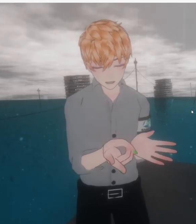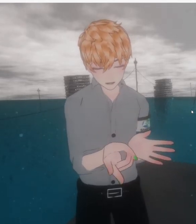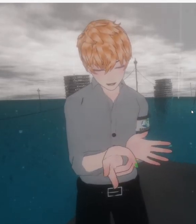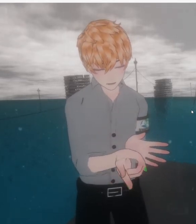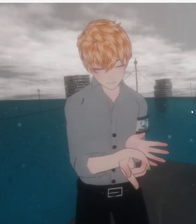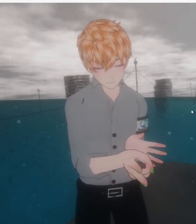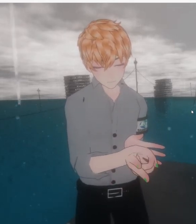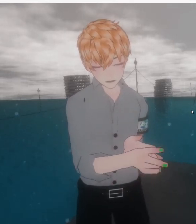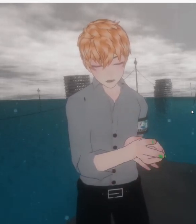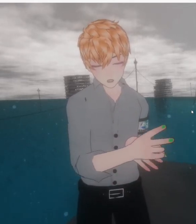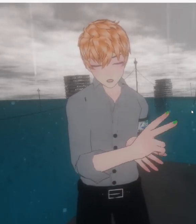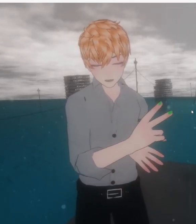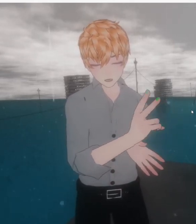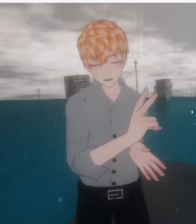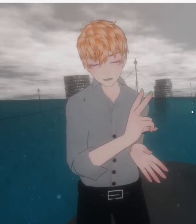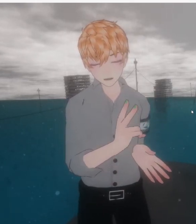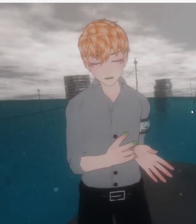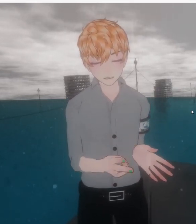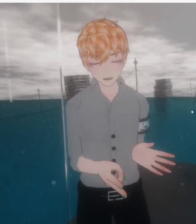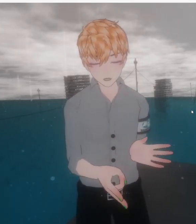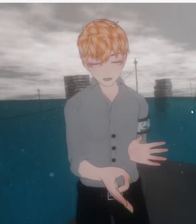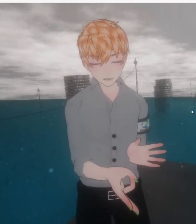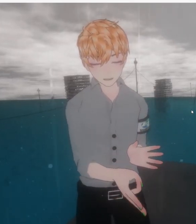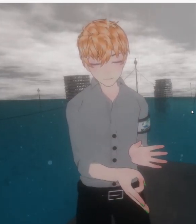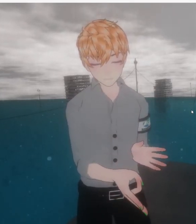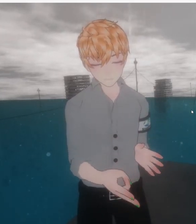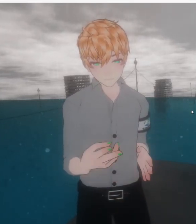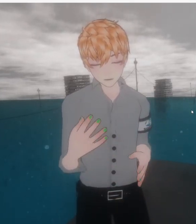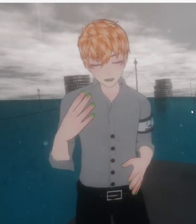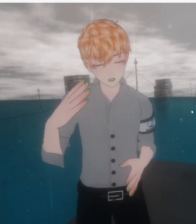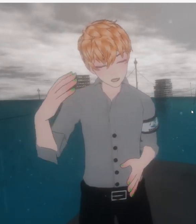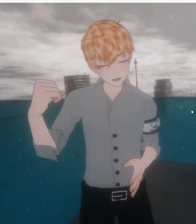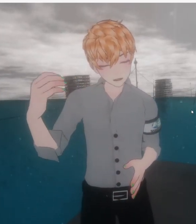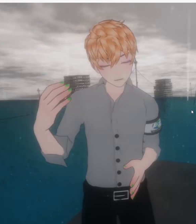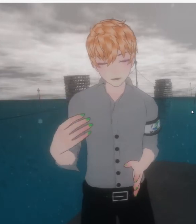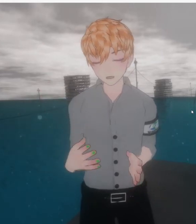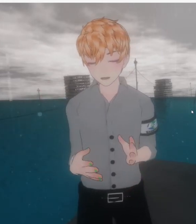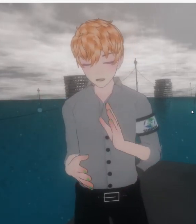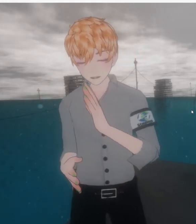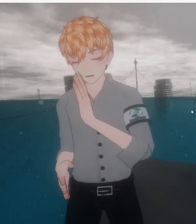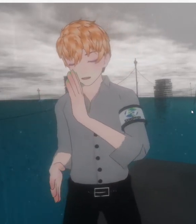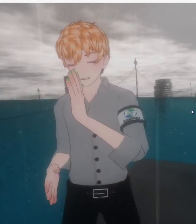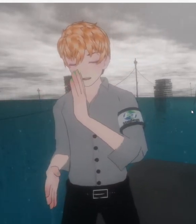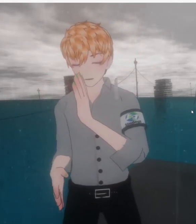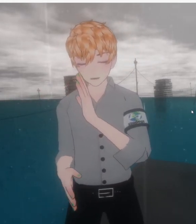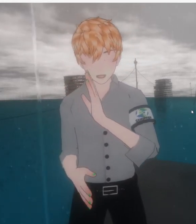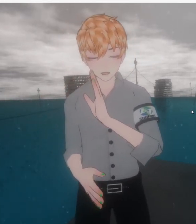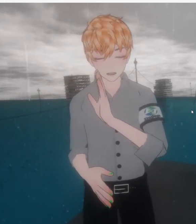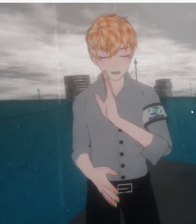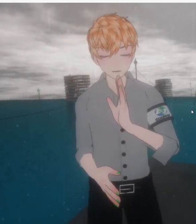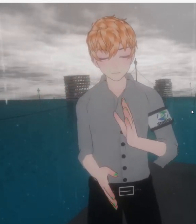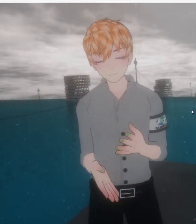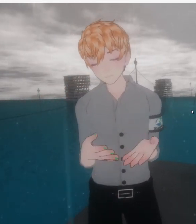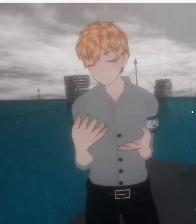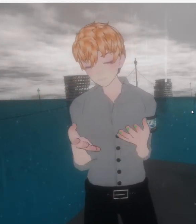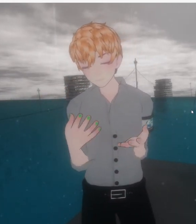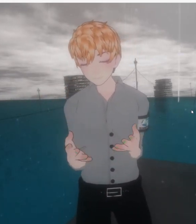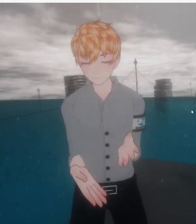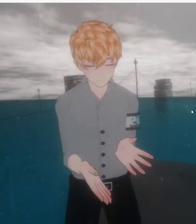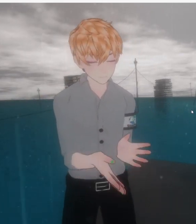options. So someone that's promiscuous has had a lot of experience, you might say, or might have had a